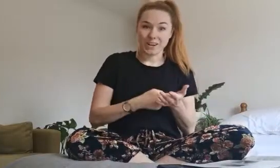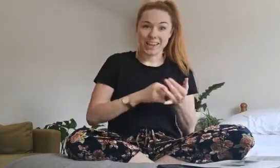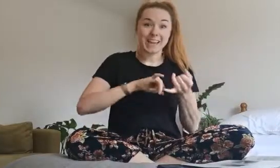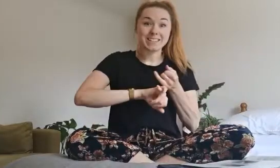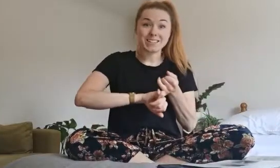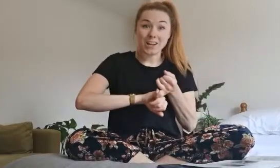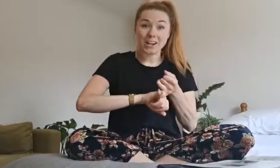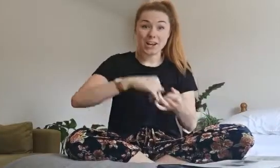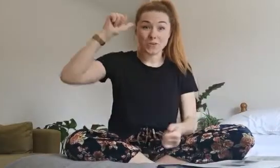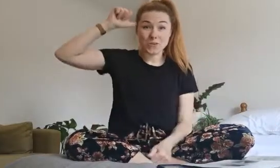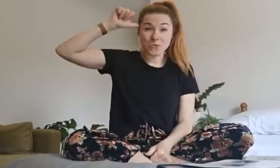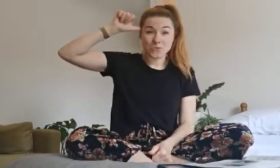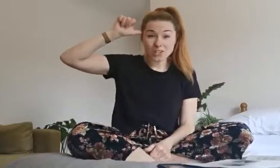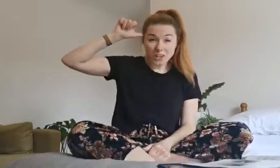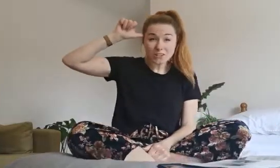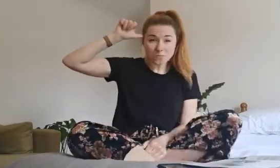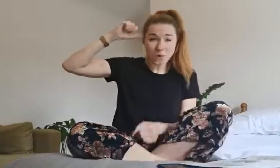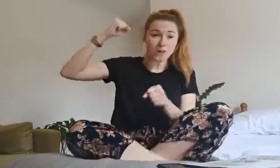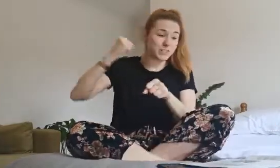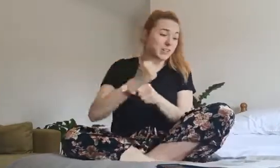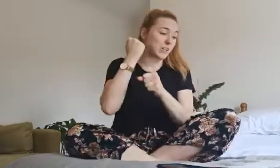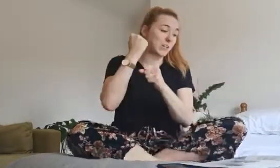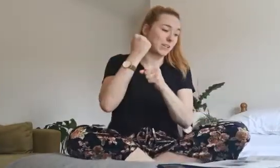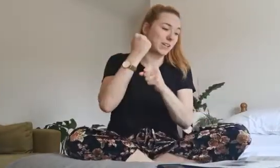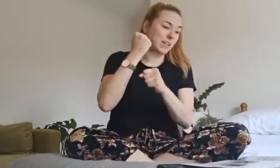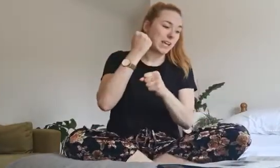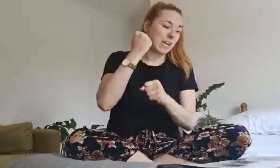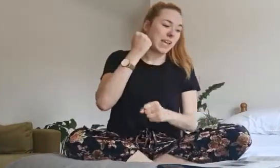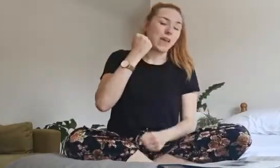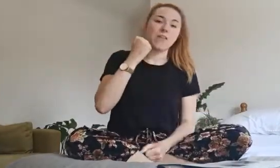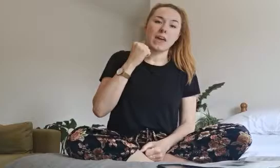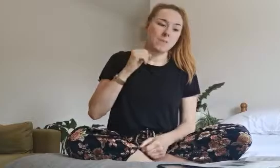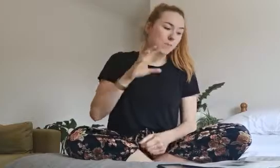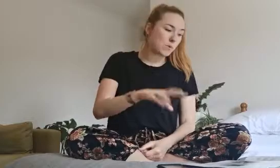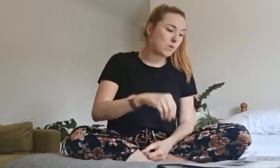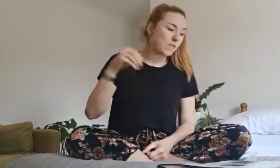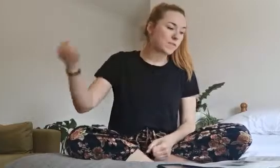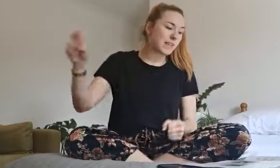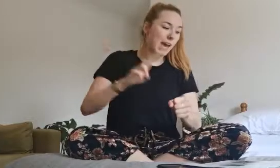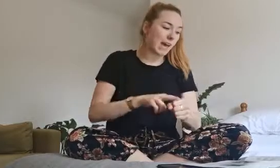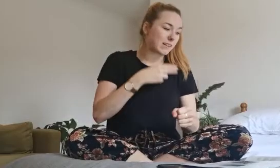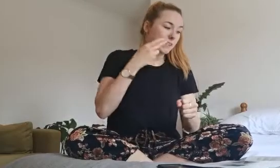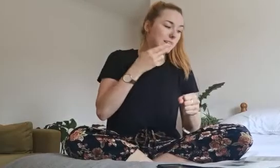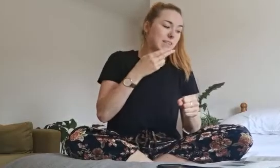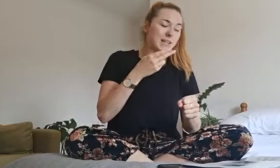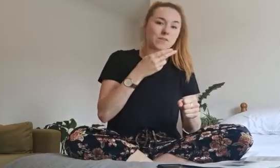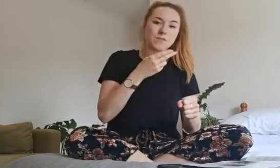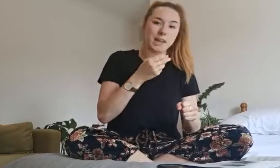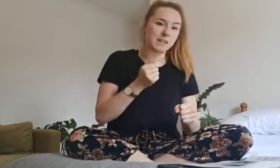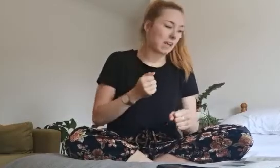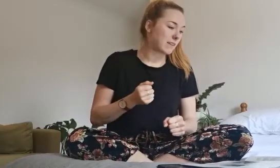Roy and Silo knew just what to do. They moved the egg to the centre of their